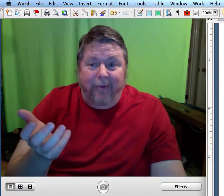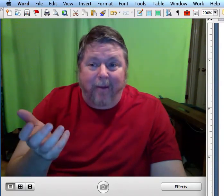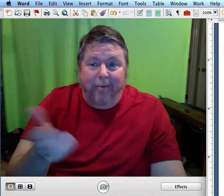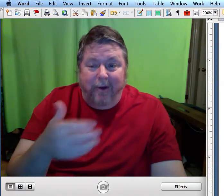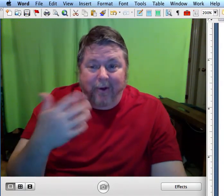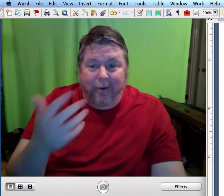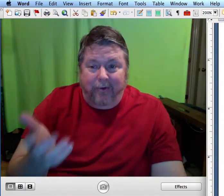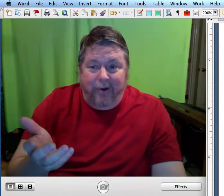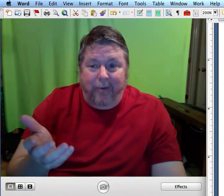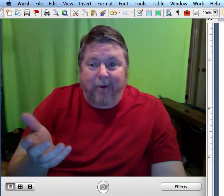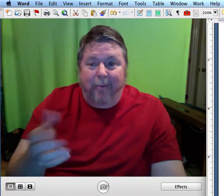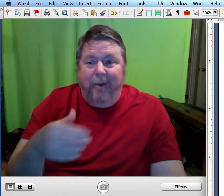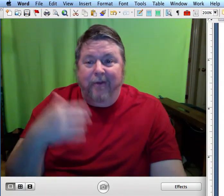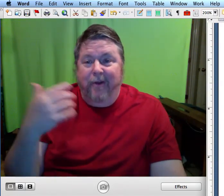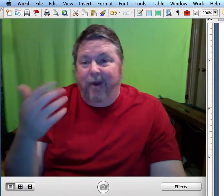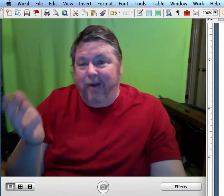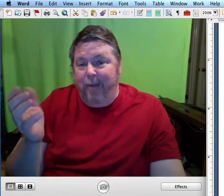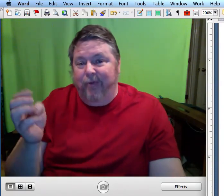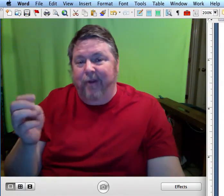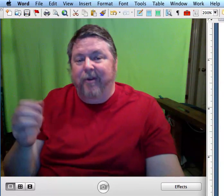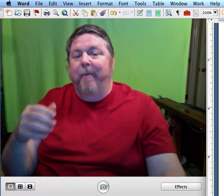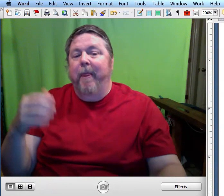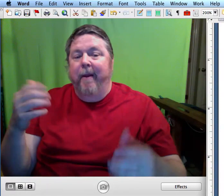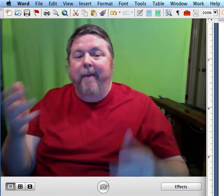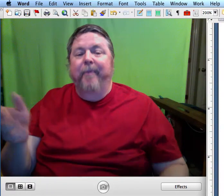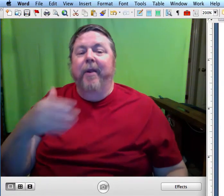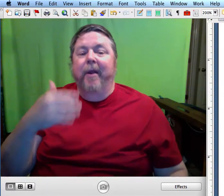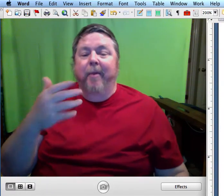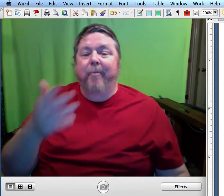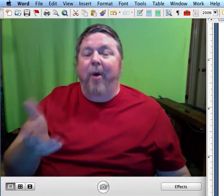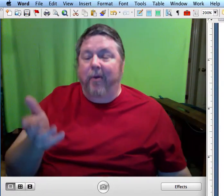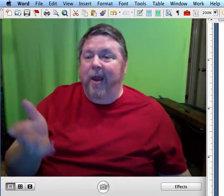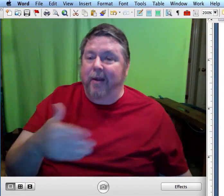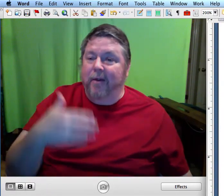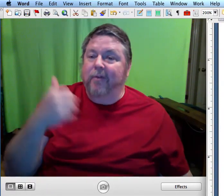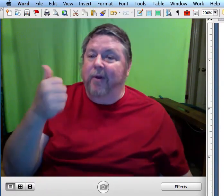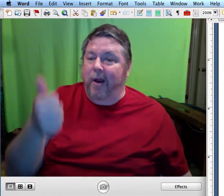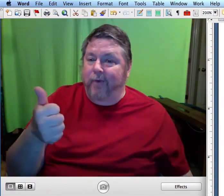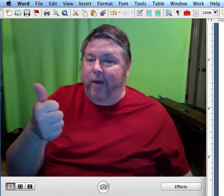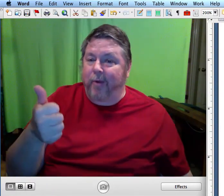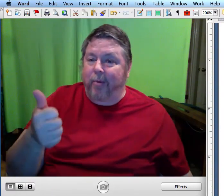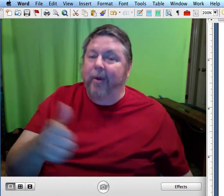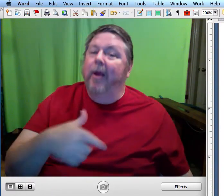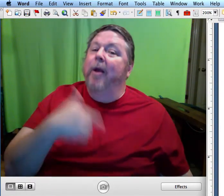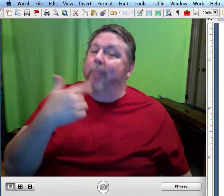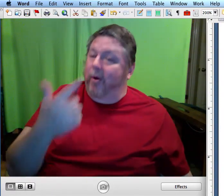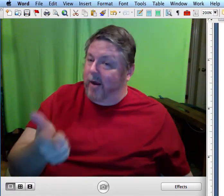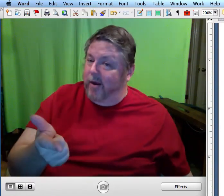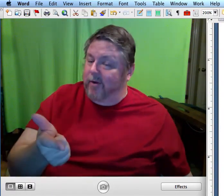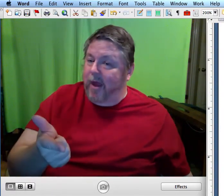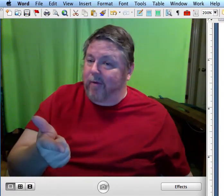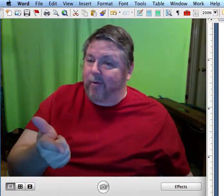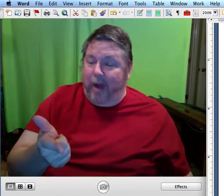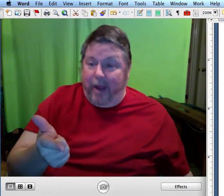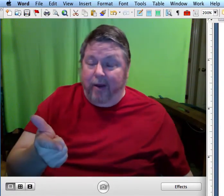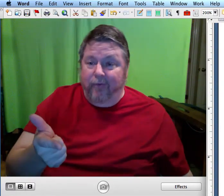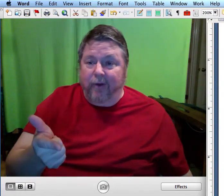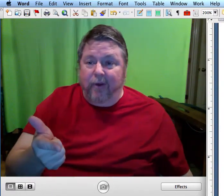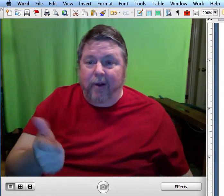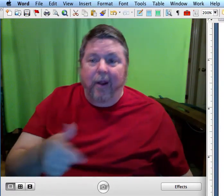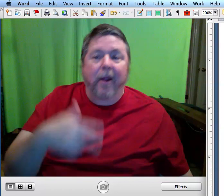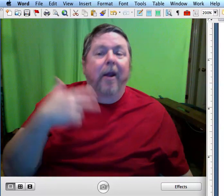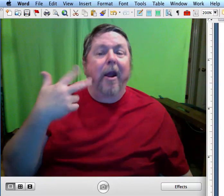same problem and it's always going to be a problem because you never had time to fix it? Part of the idea is to identify the problem. Part of the idea is to have a plan